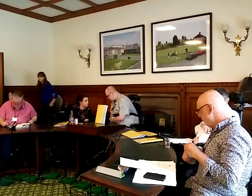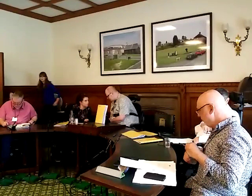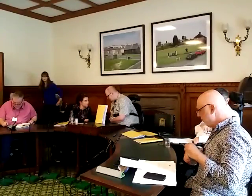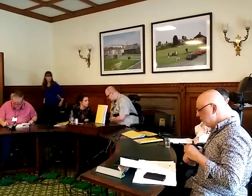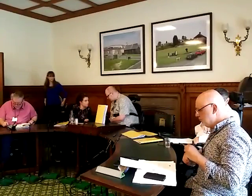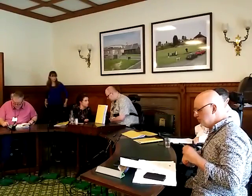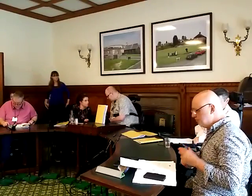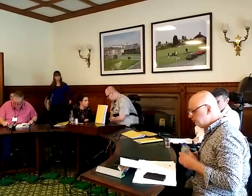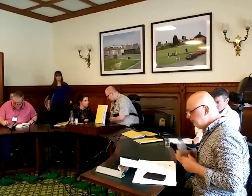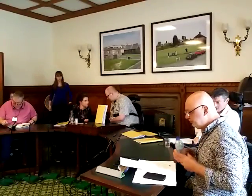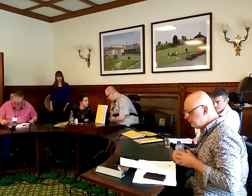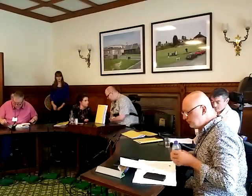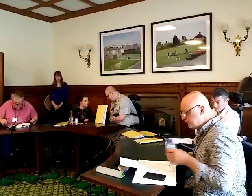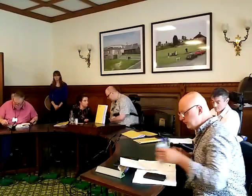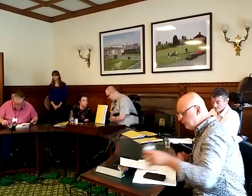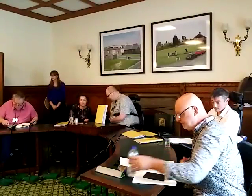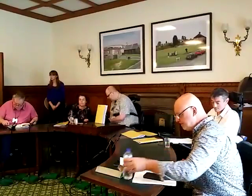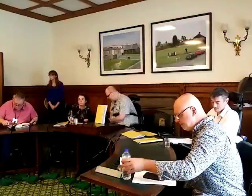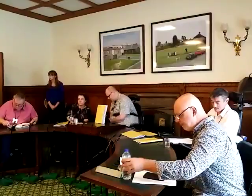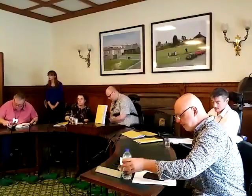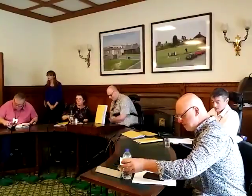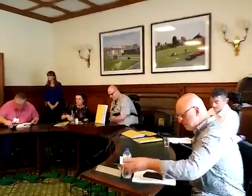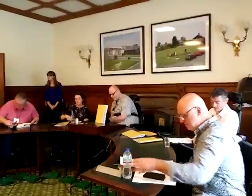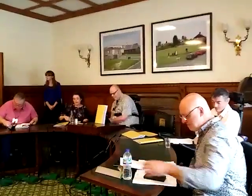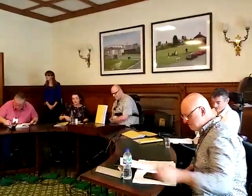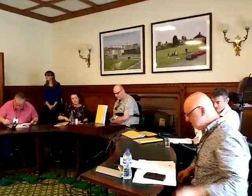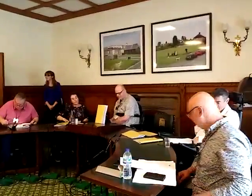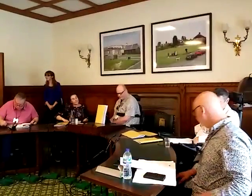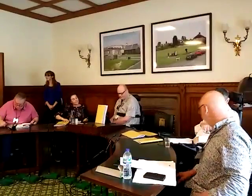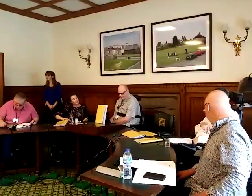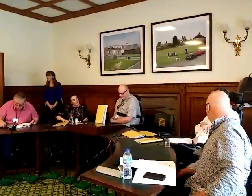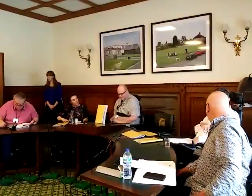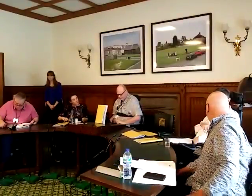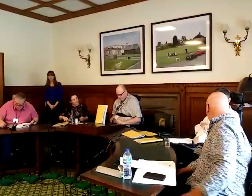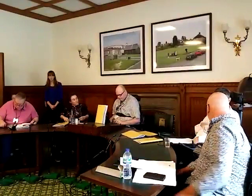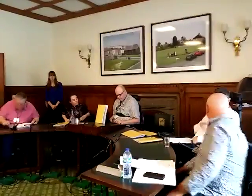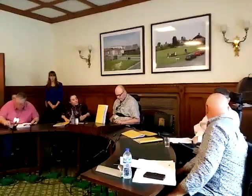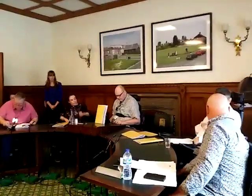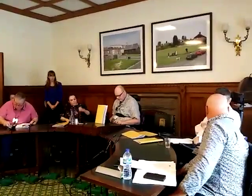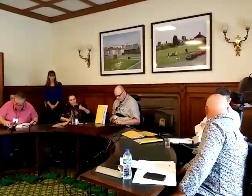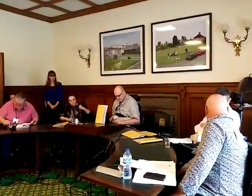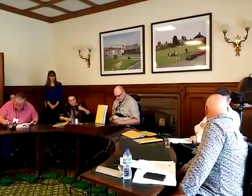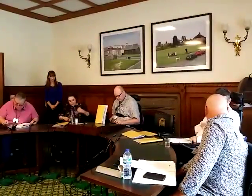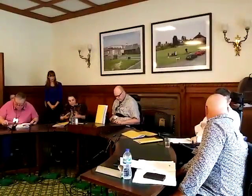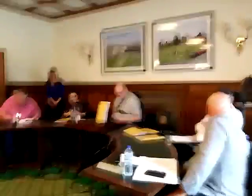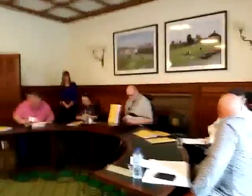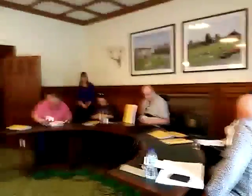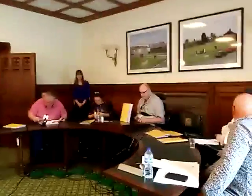Hmm.